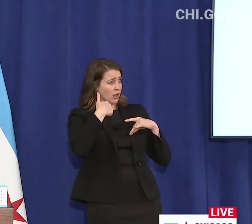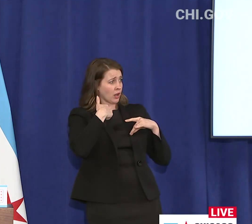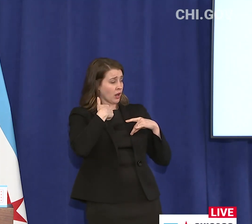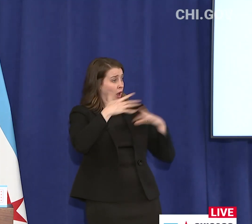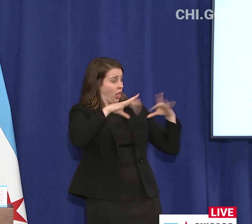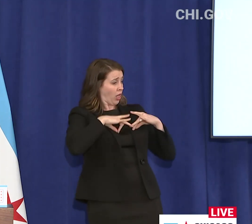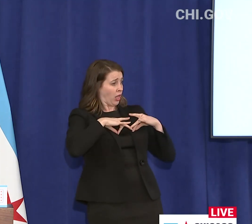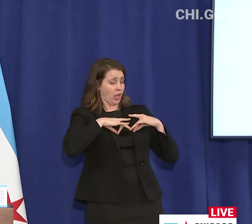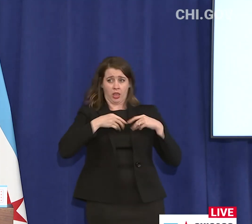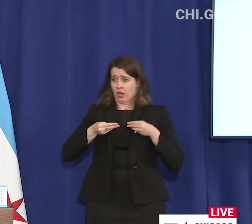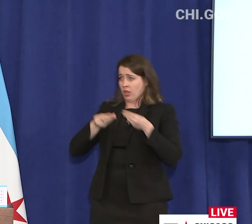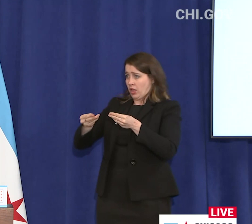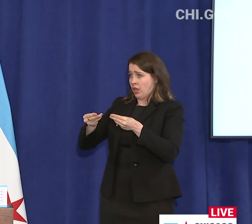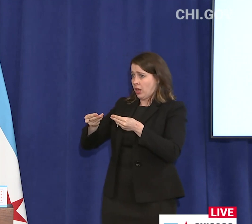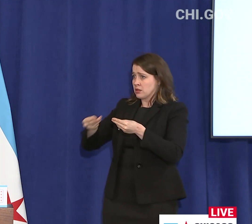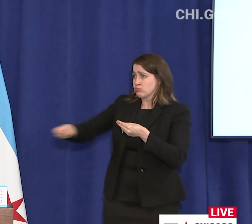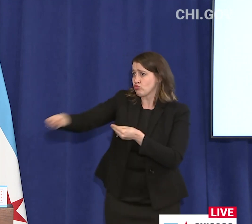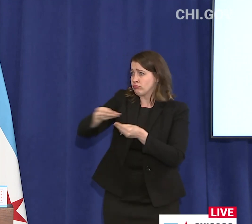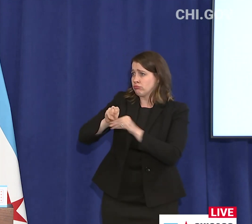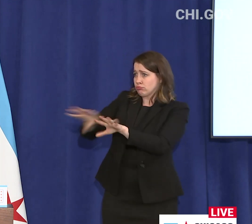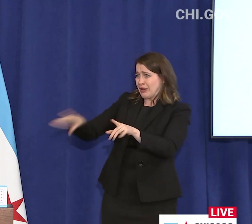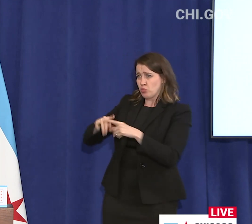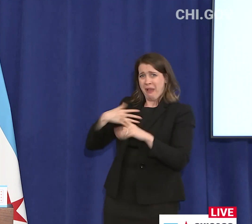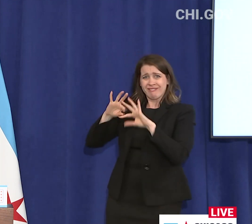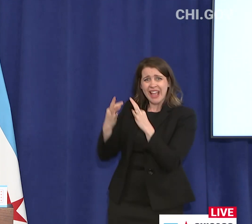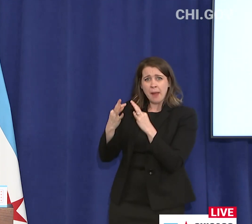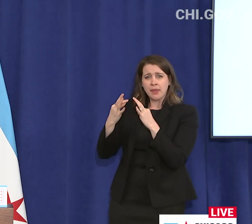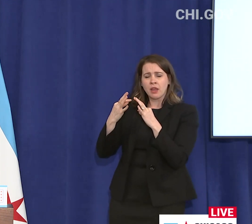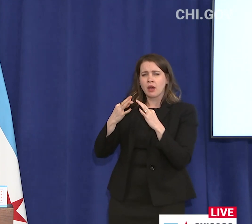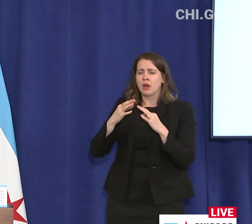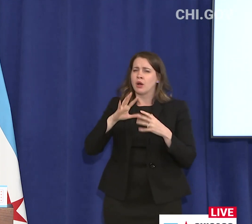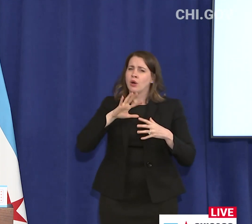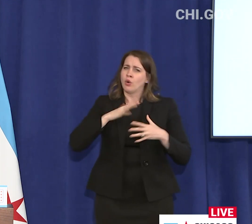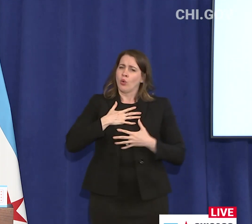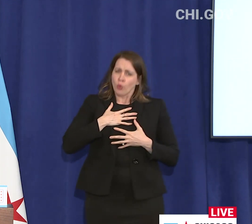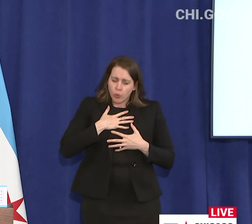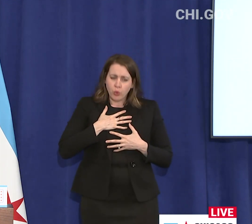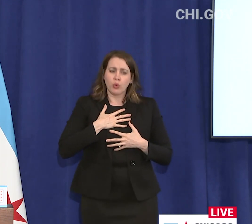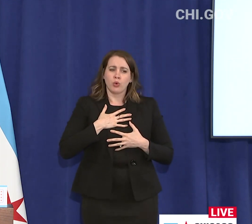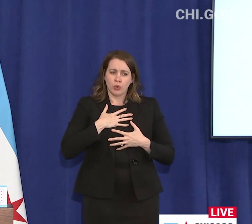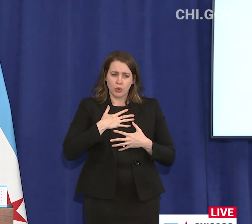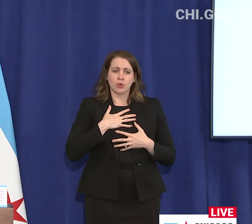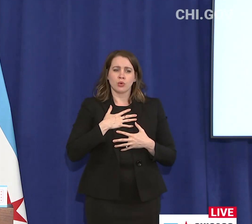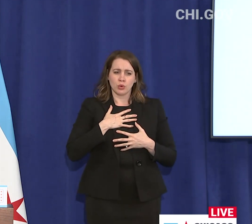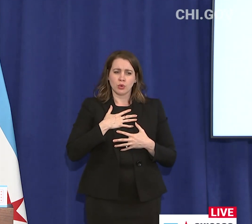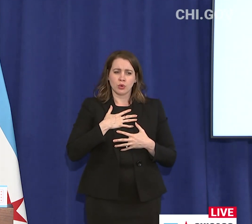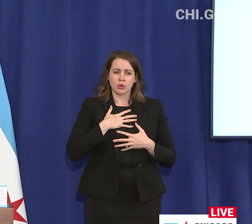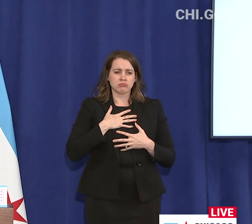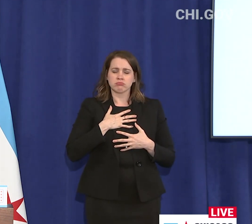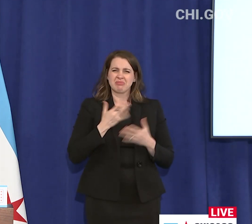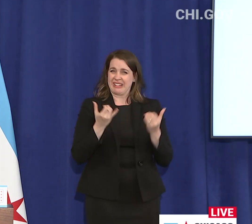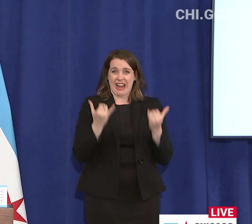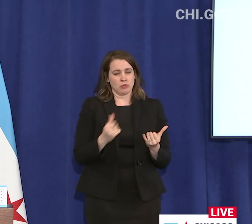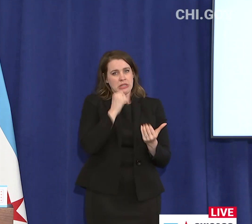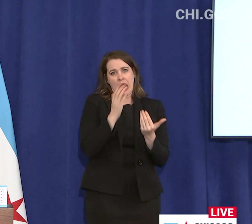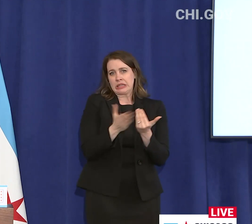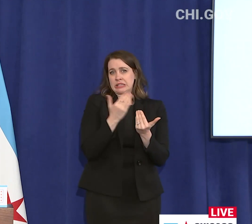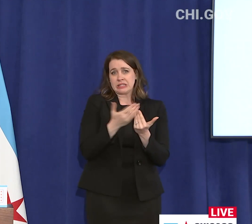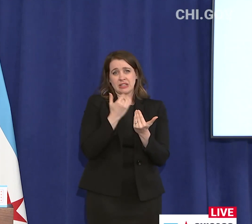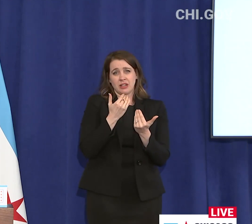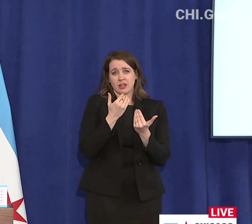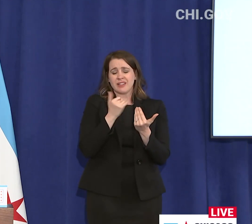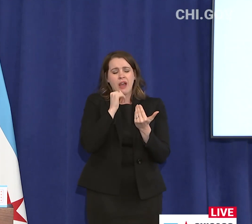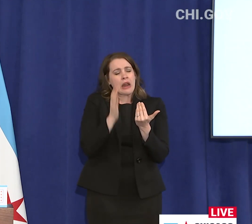I going to take that back to my home or a loved one? Really difficult time to be focused on public safety, but we